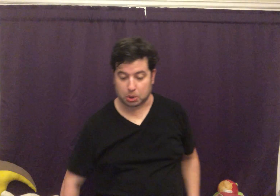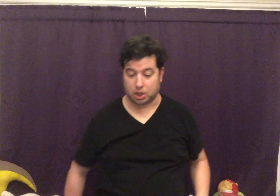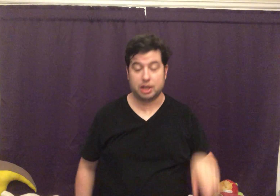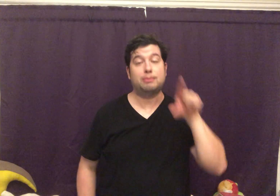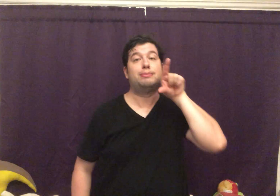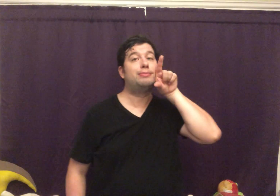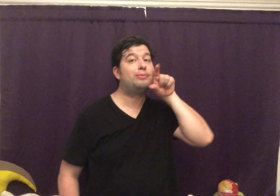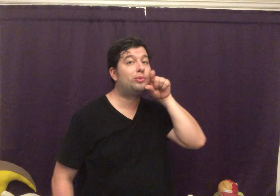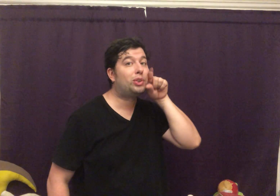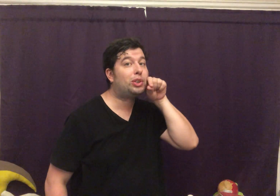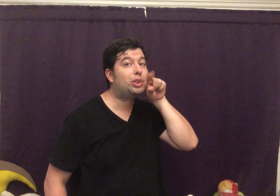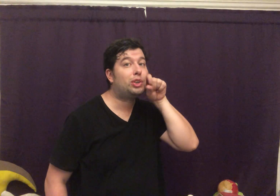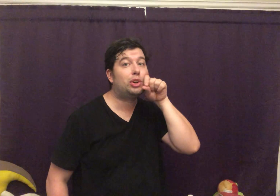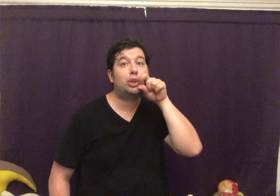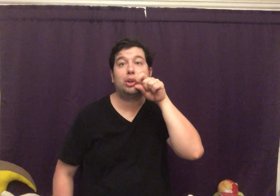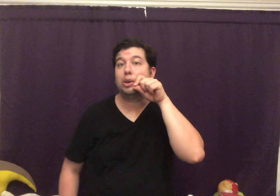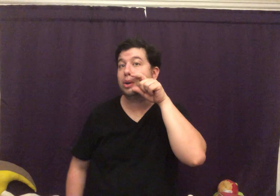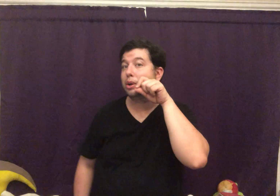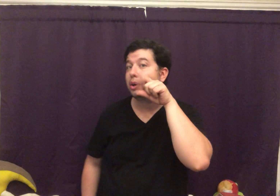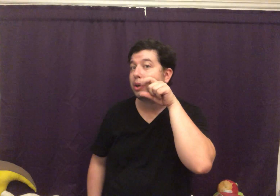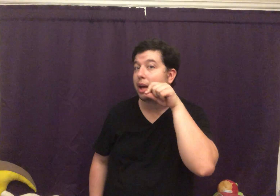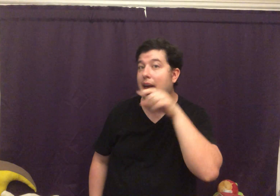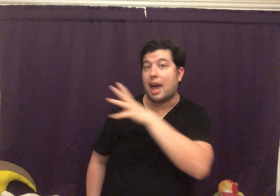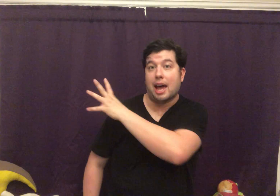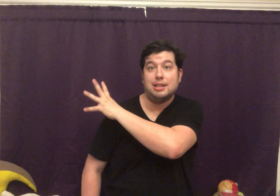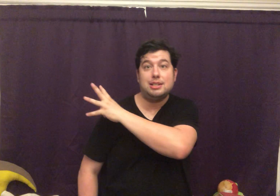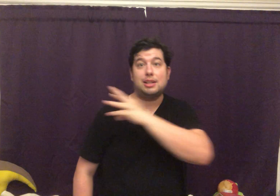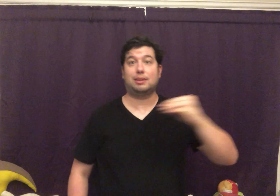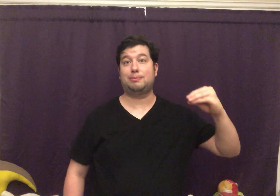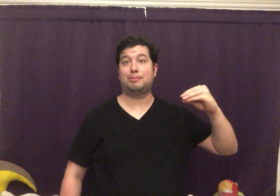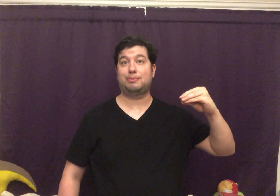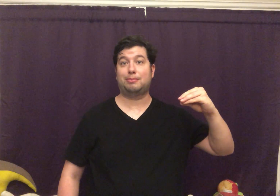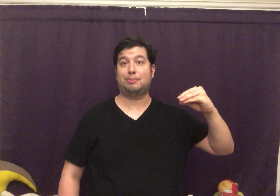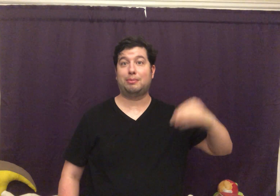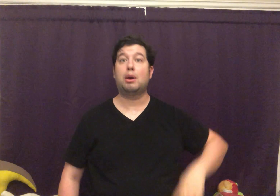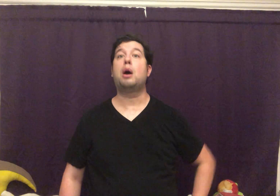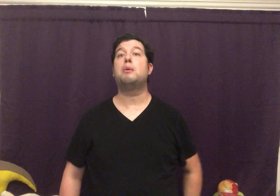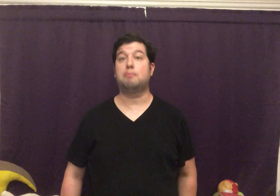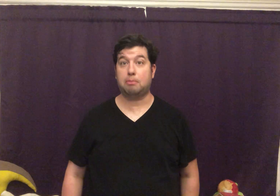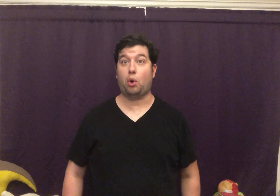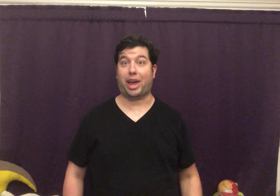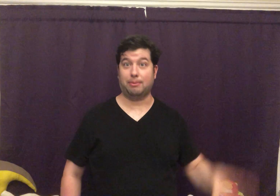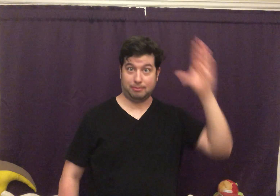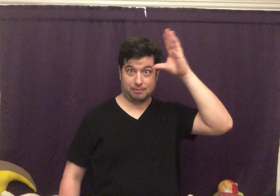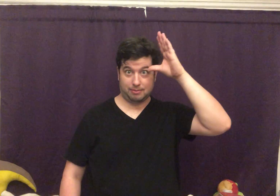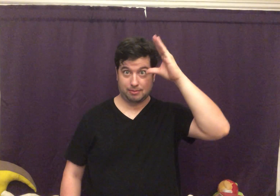Bird. And boy.